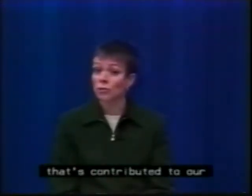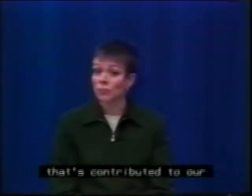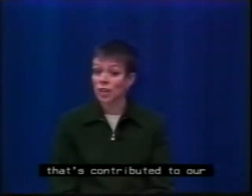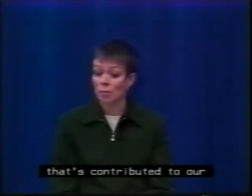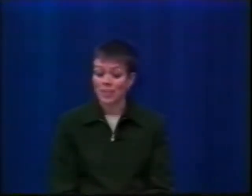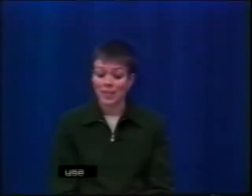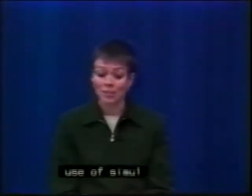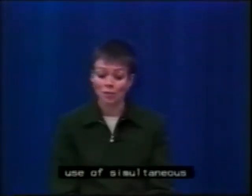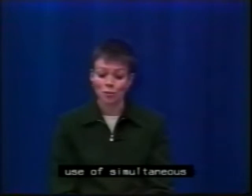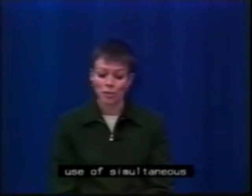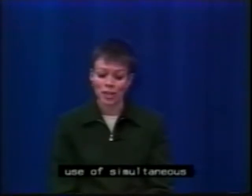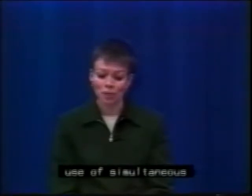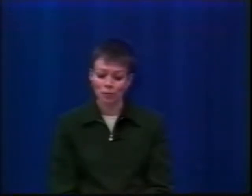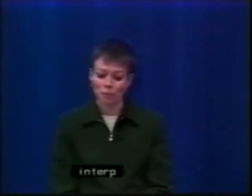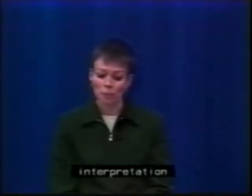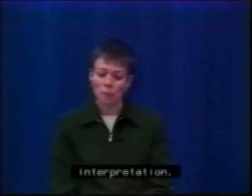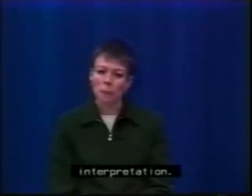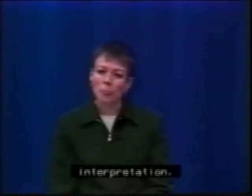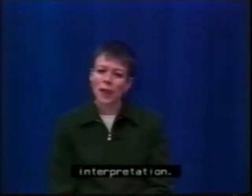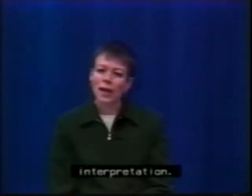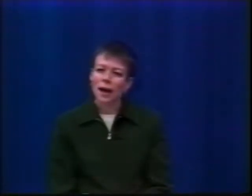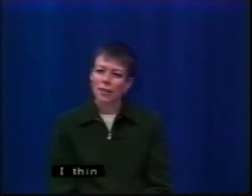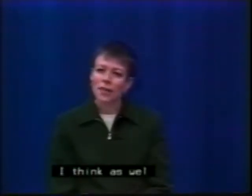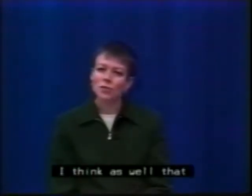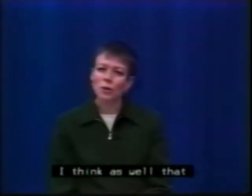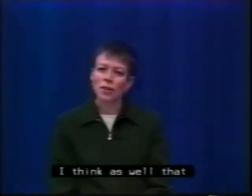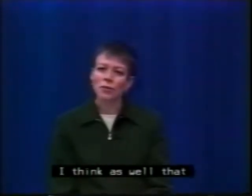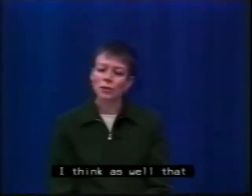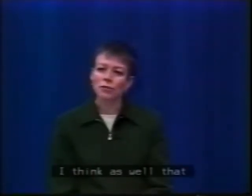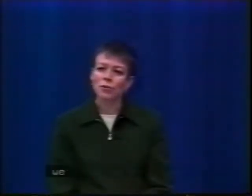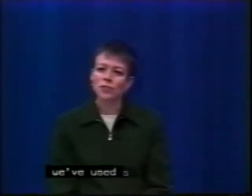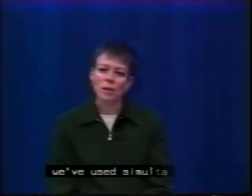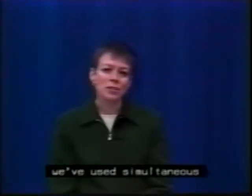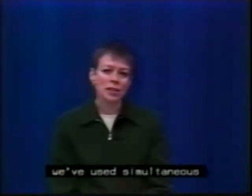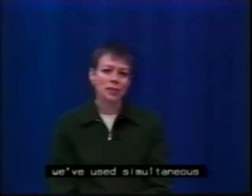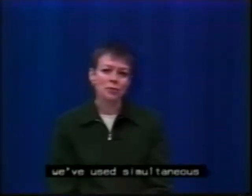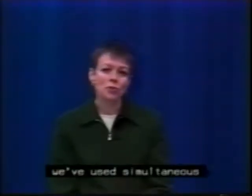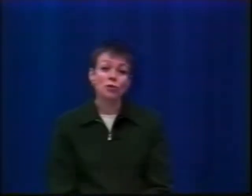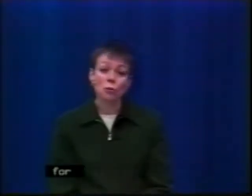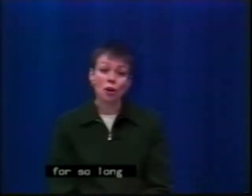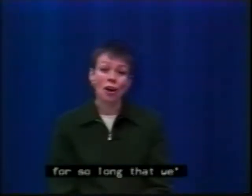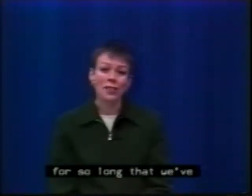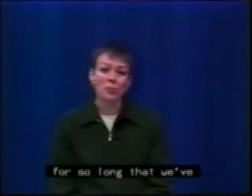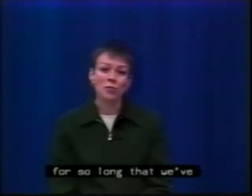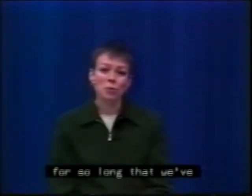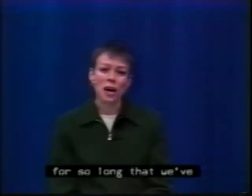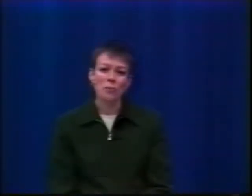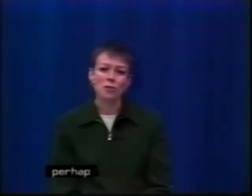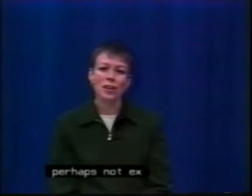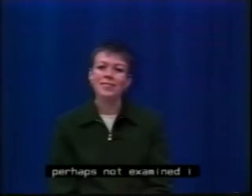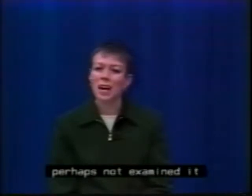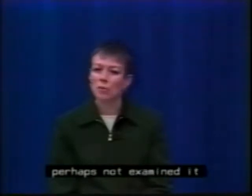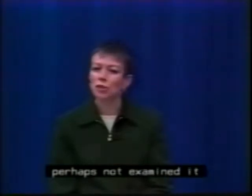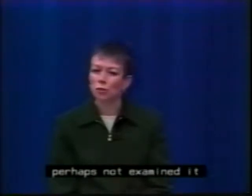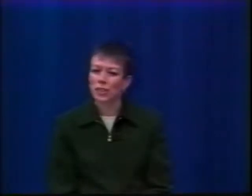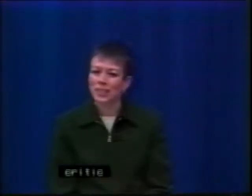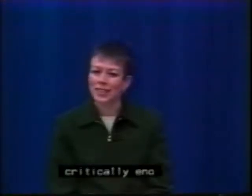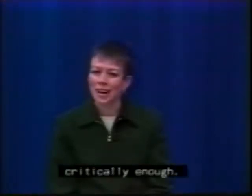use of simultaneous interpretation. I think as well that we've used simultaneous for so long that we've perhaps not examined it critically